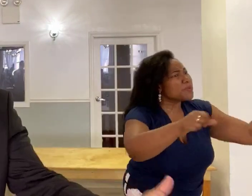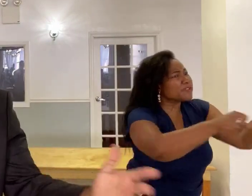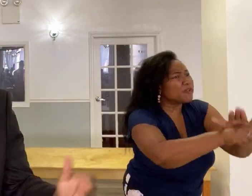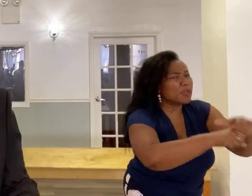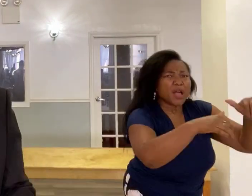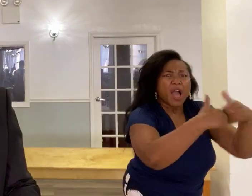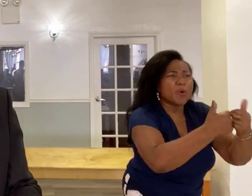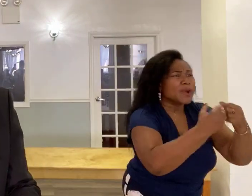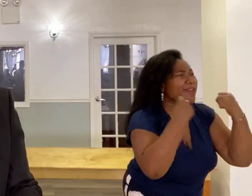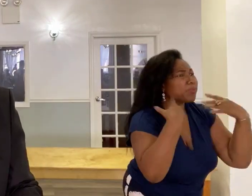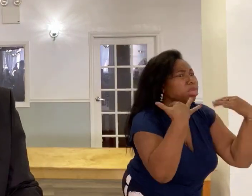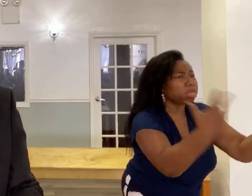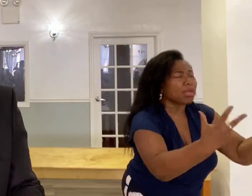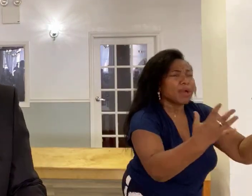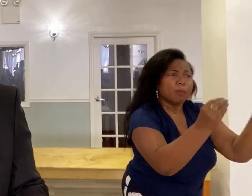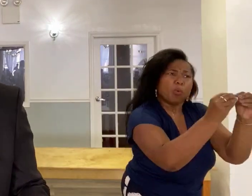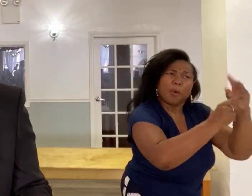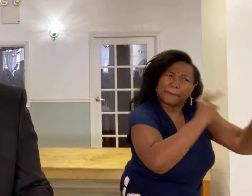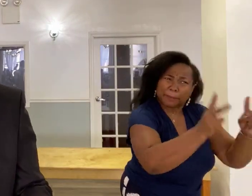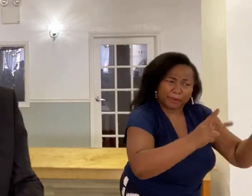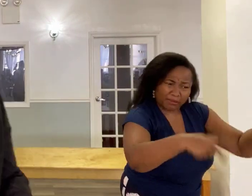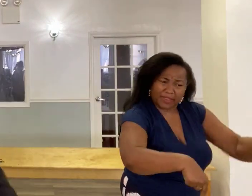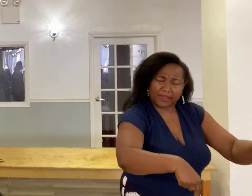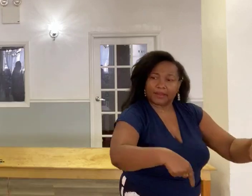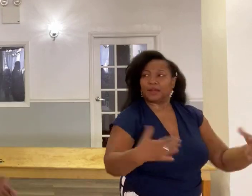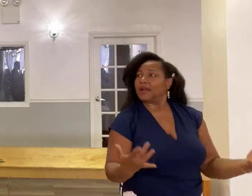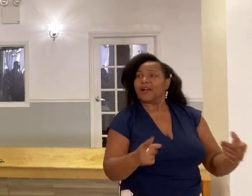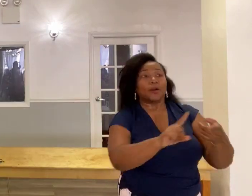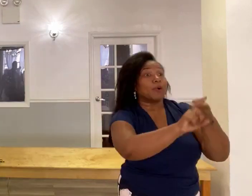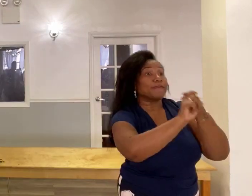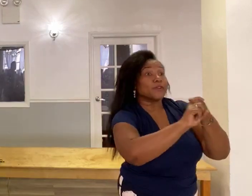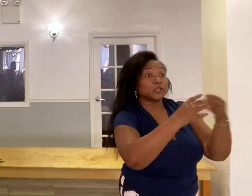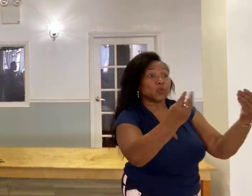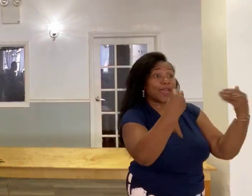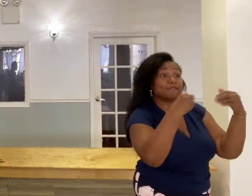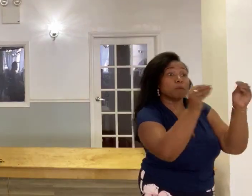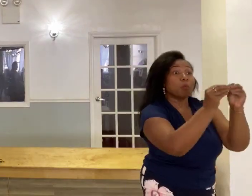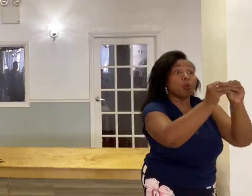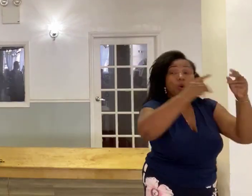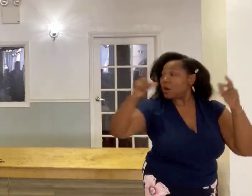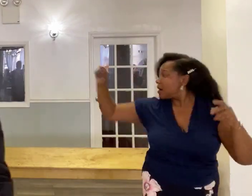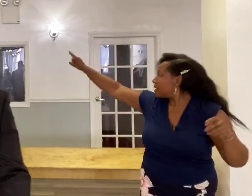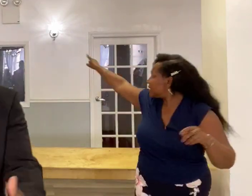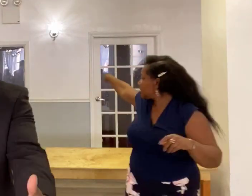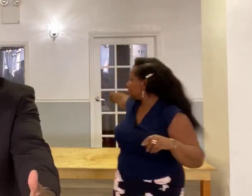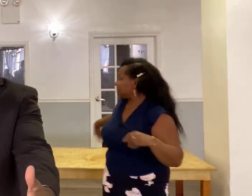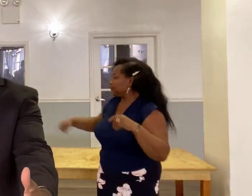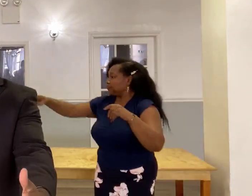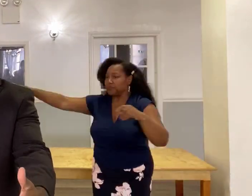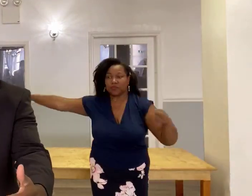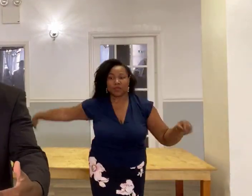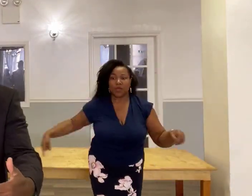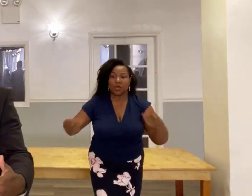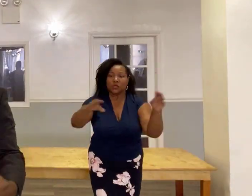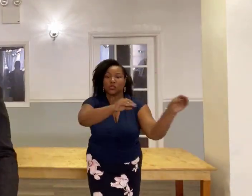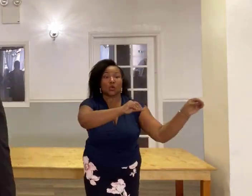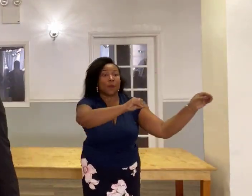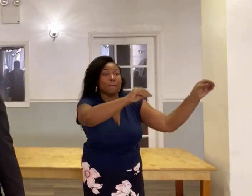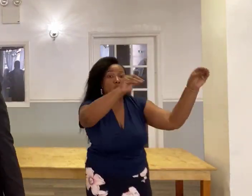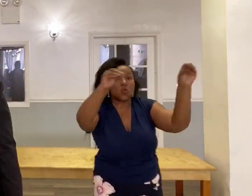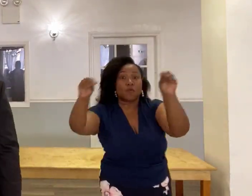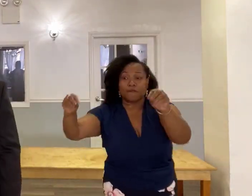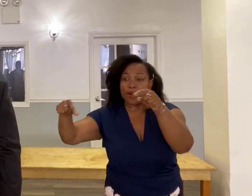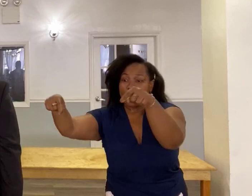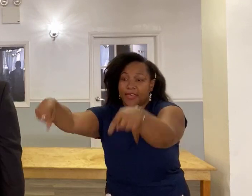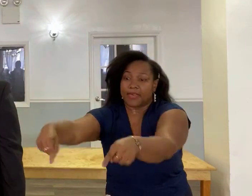to get all these more people in? Well, friends, we have more space up here in the front. Next Sunday, I'm going to roll this pulpit